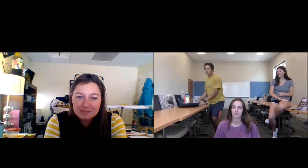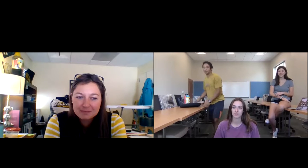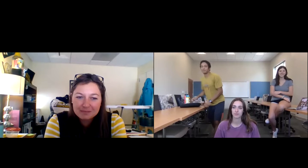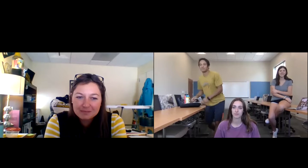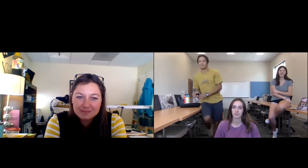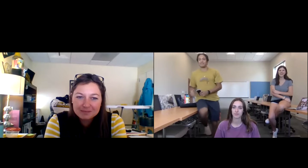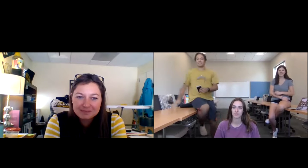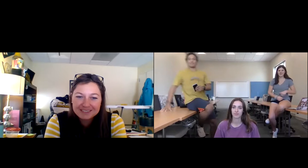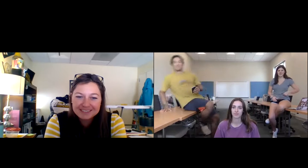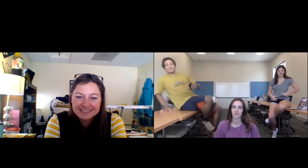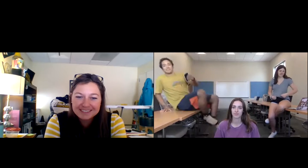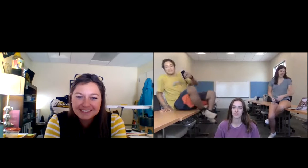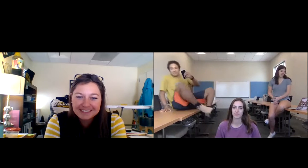There you go.